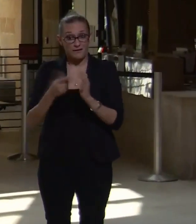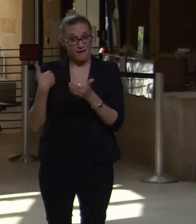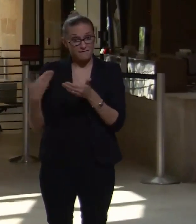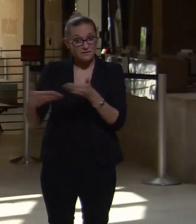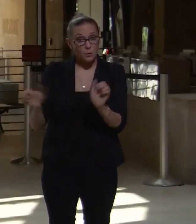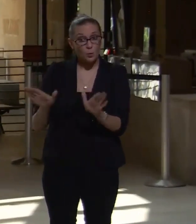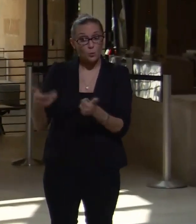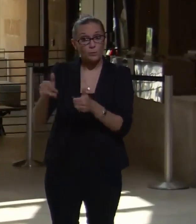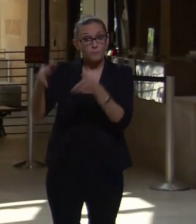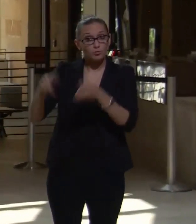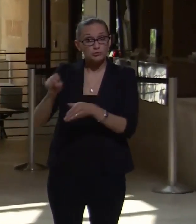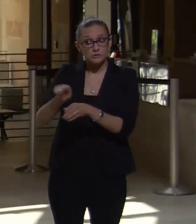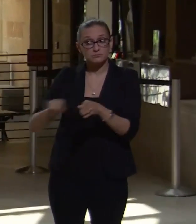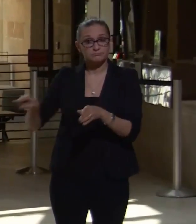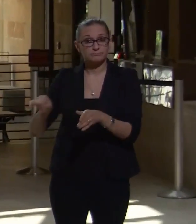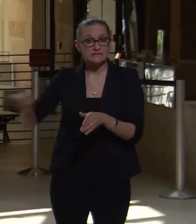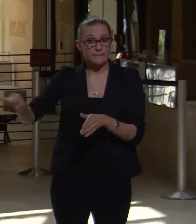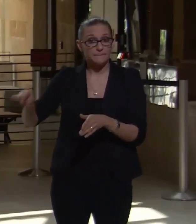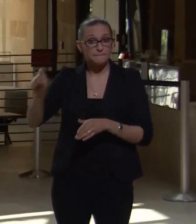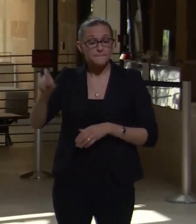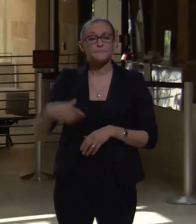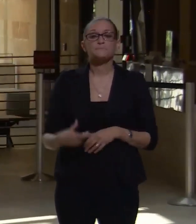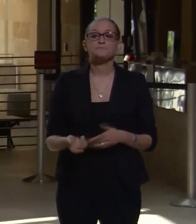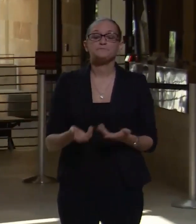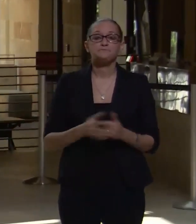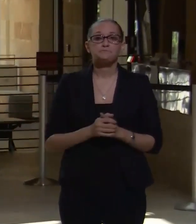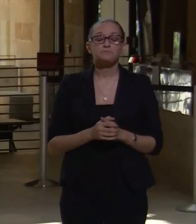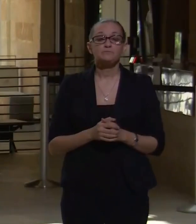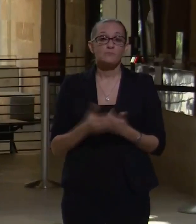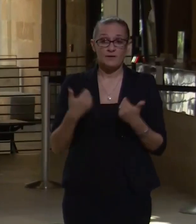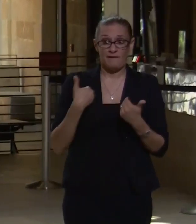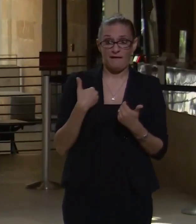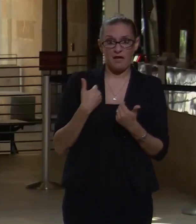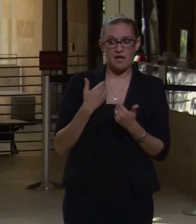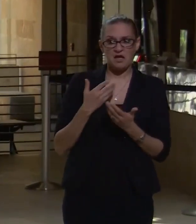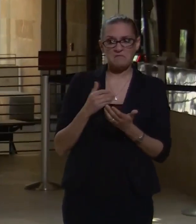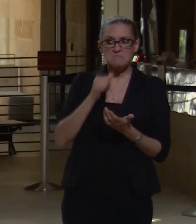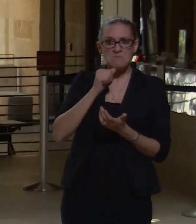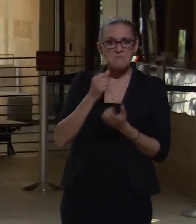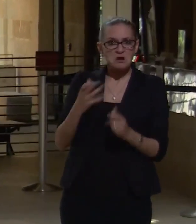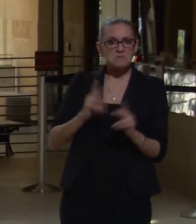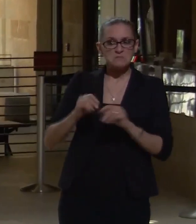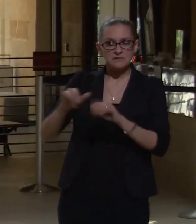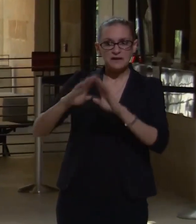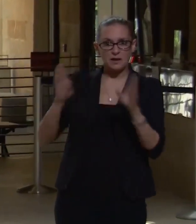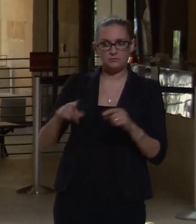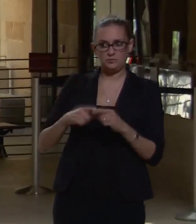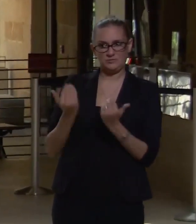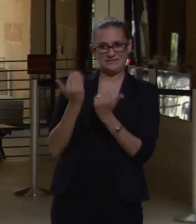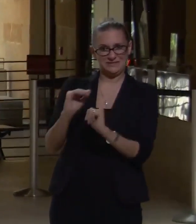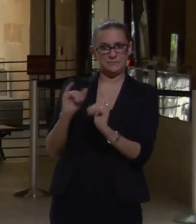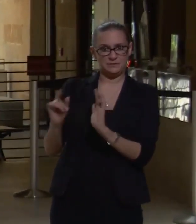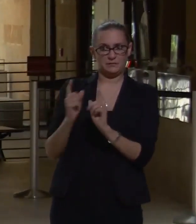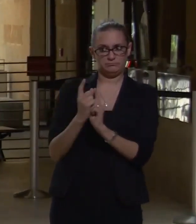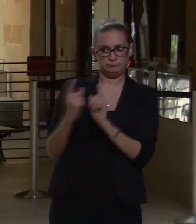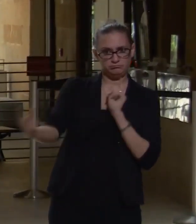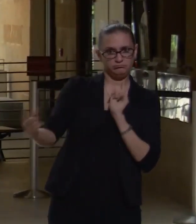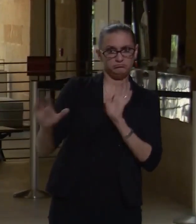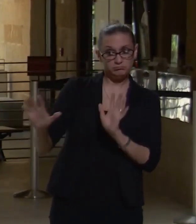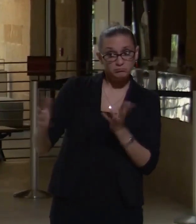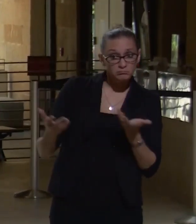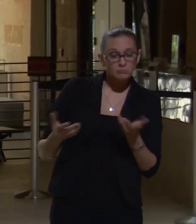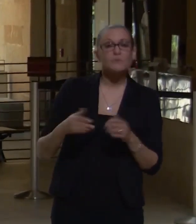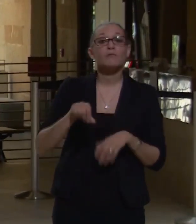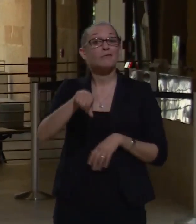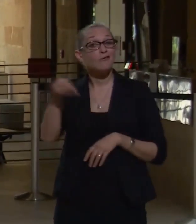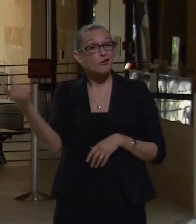separate room that individual can stay in? Are there few enough people in the household to limit social distancing? Other